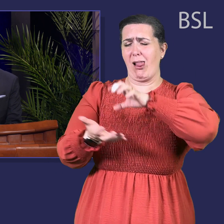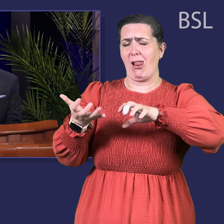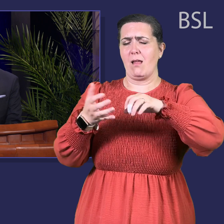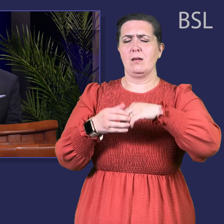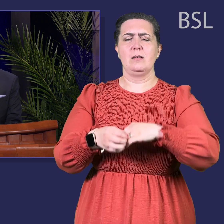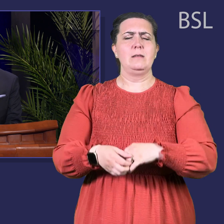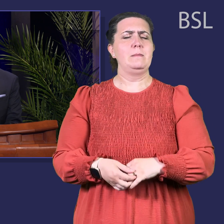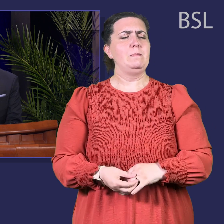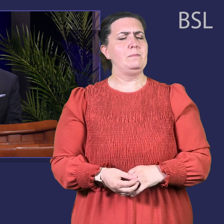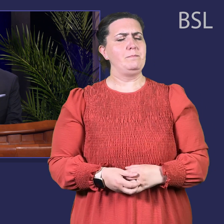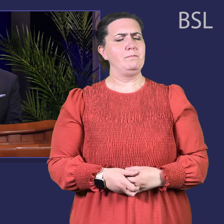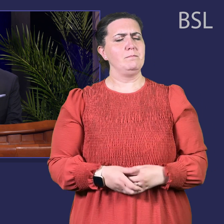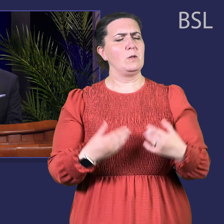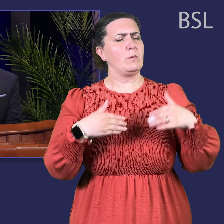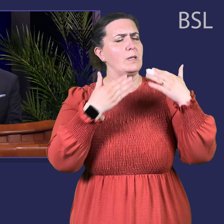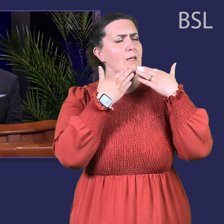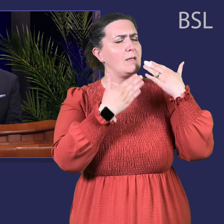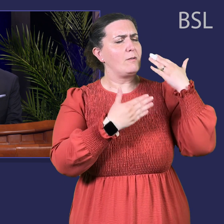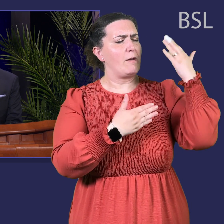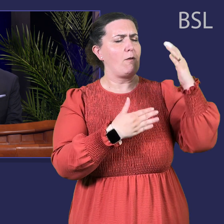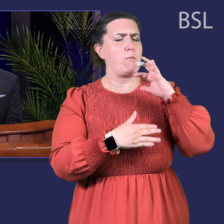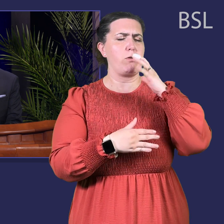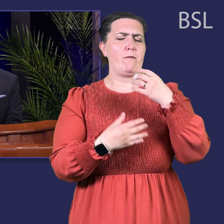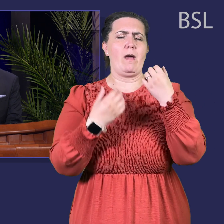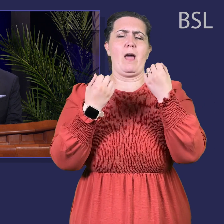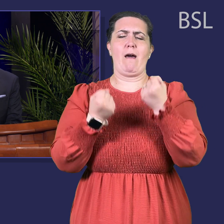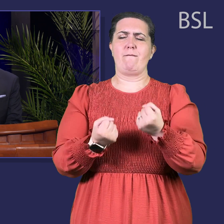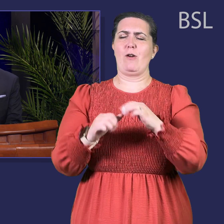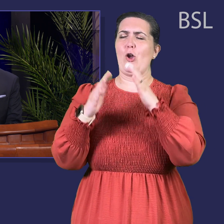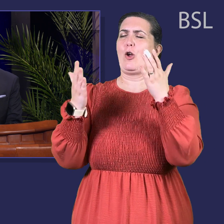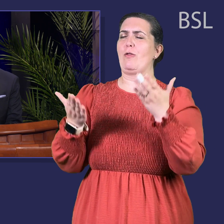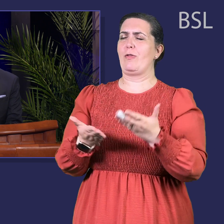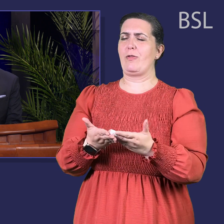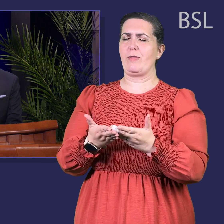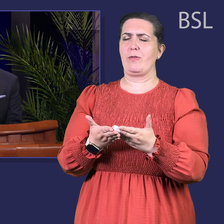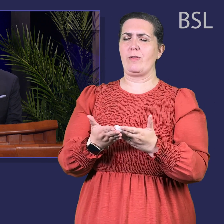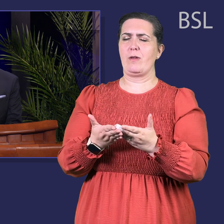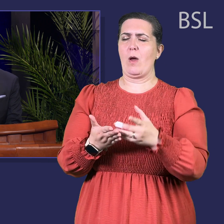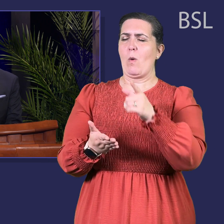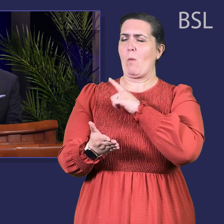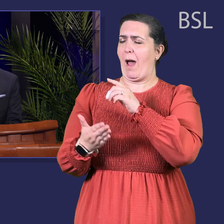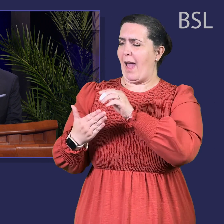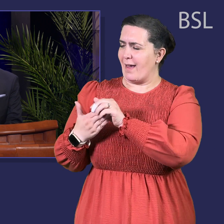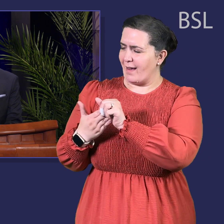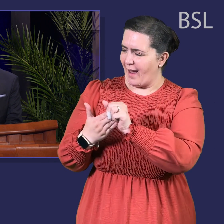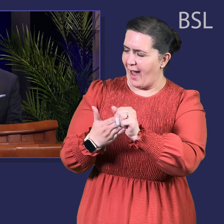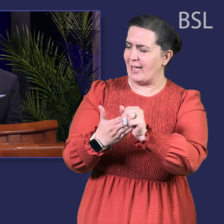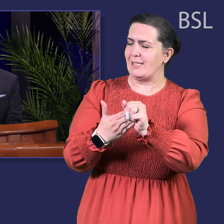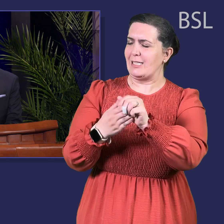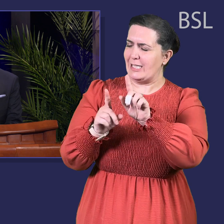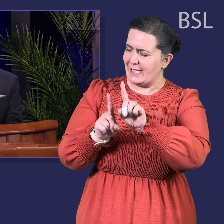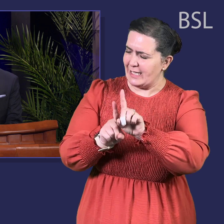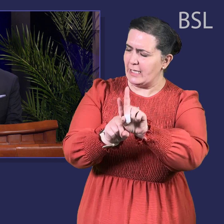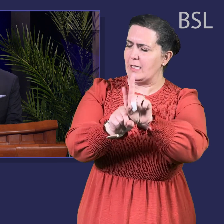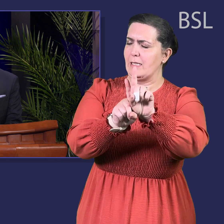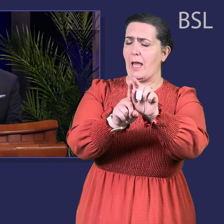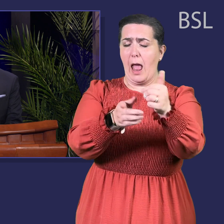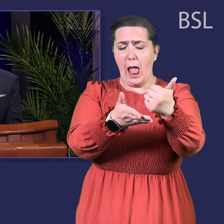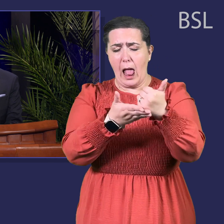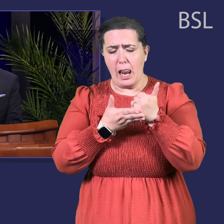living. We are grateful, Father, to have a prophet on the earth to guide and lead